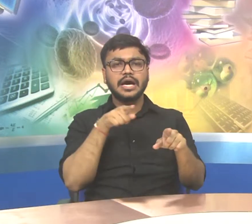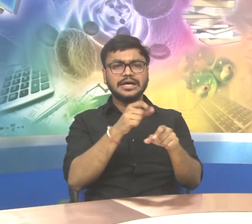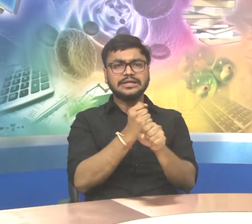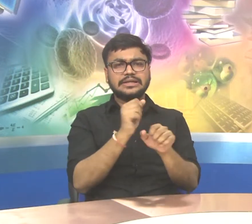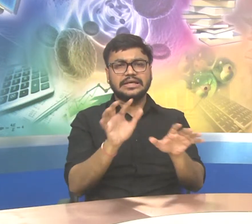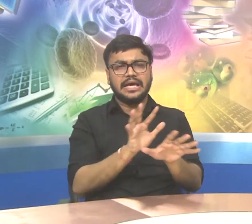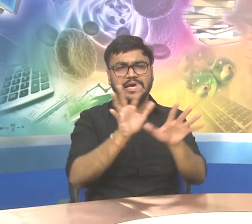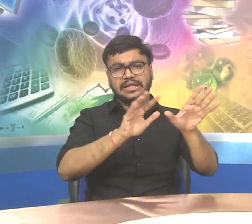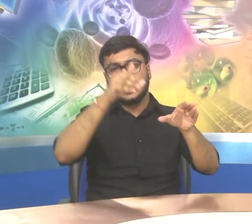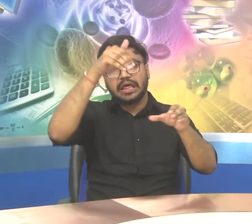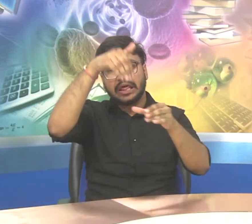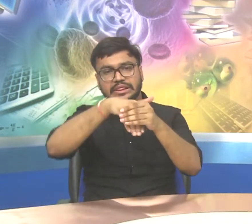ammonia,